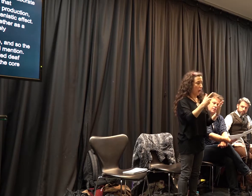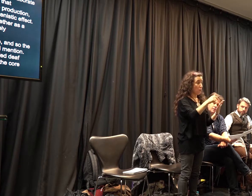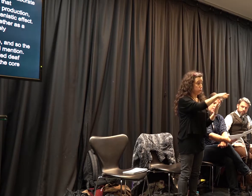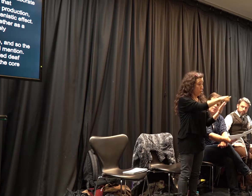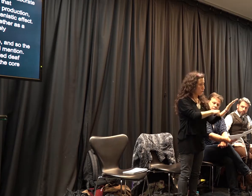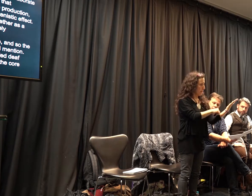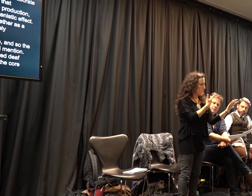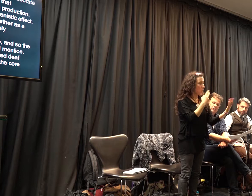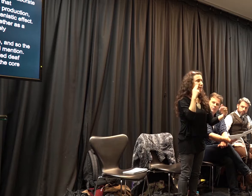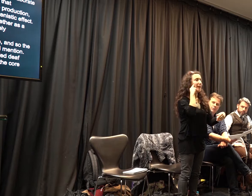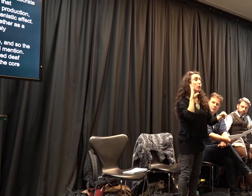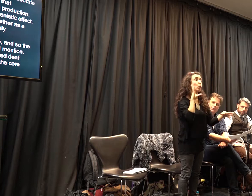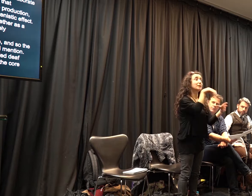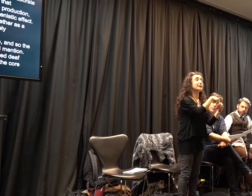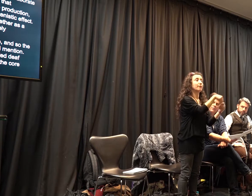strategy.